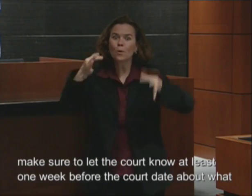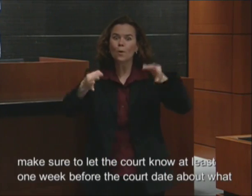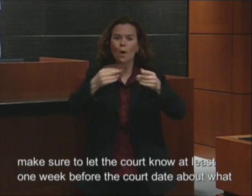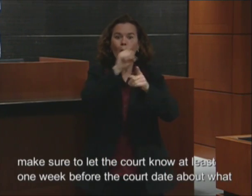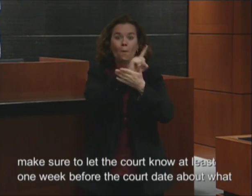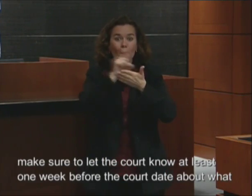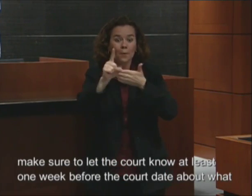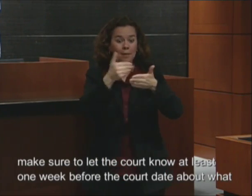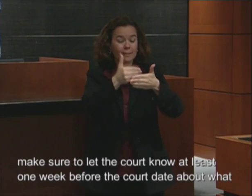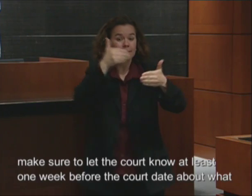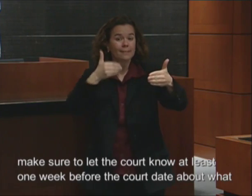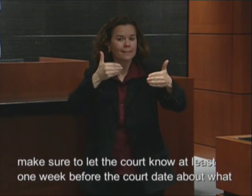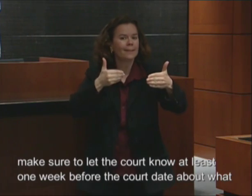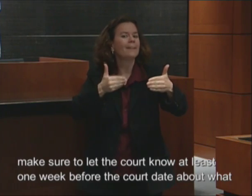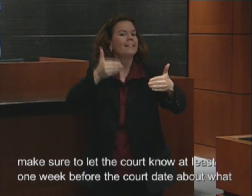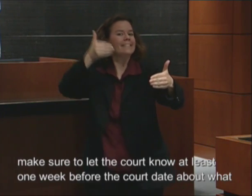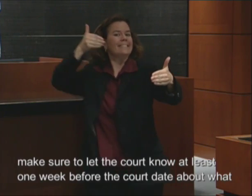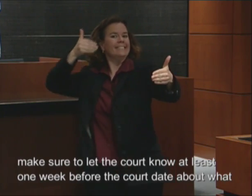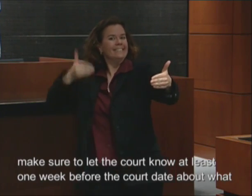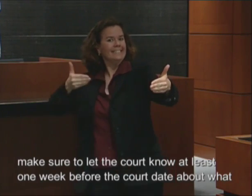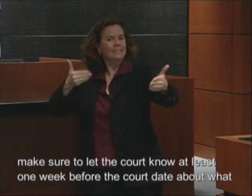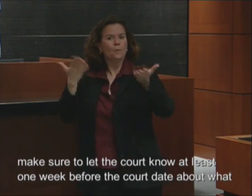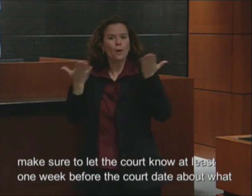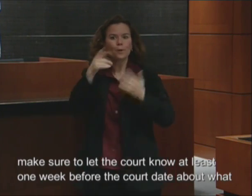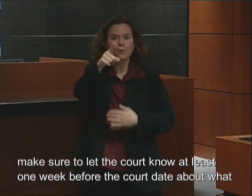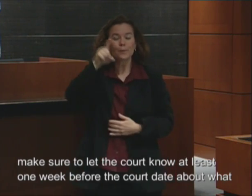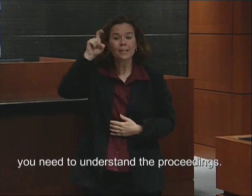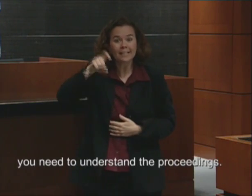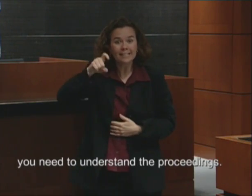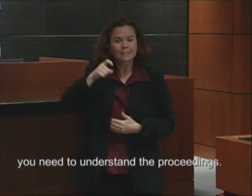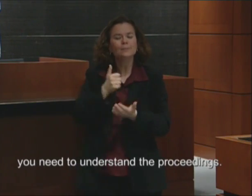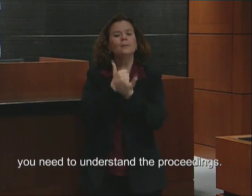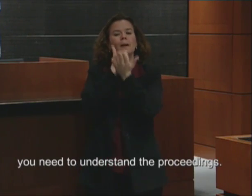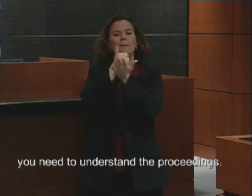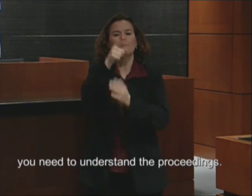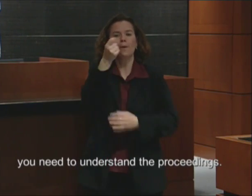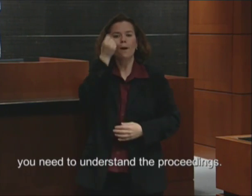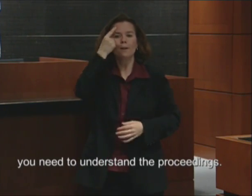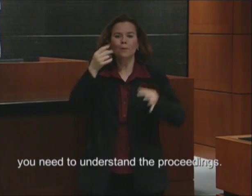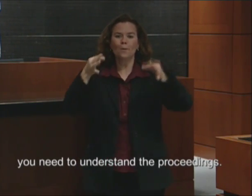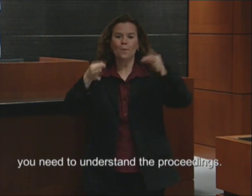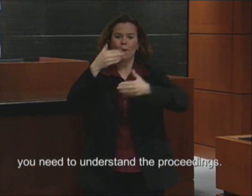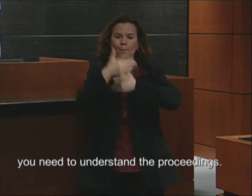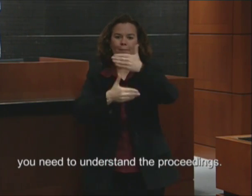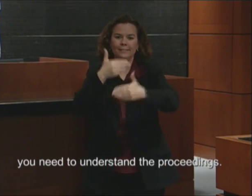before the court date, about what you will need to be able to understand the proceedings.